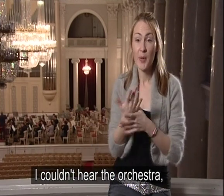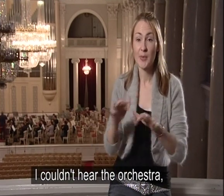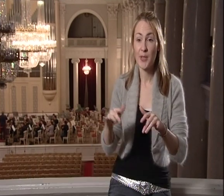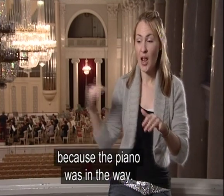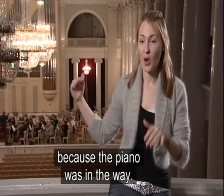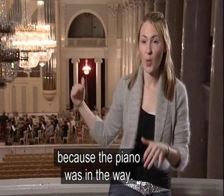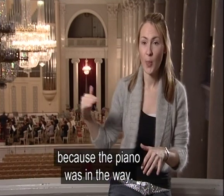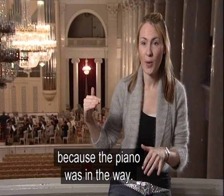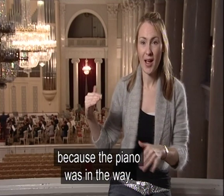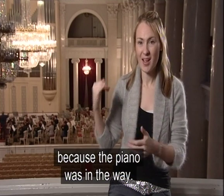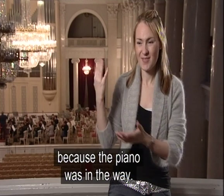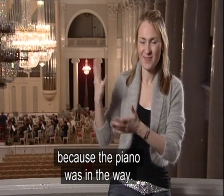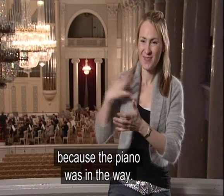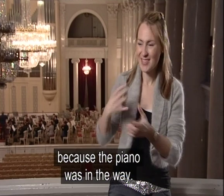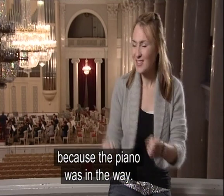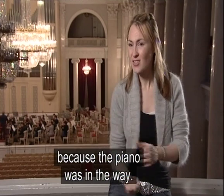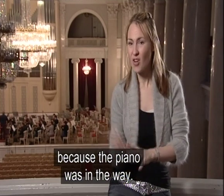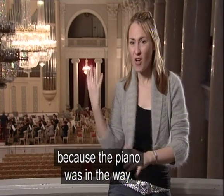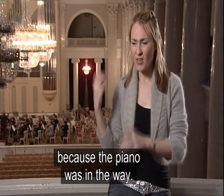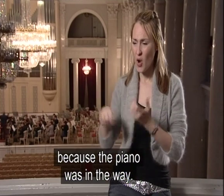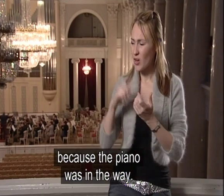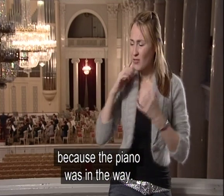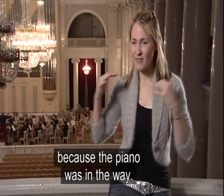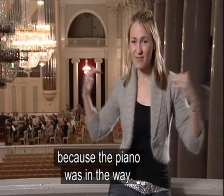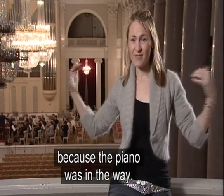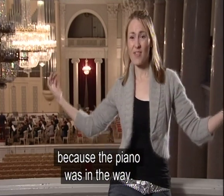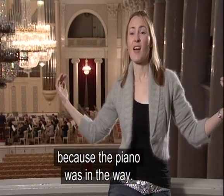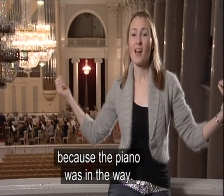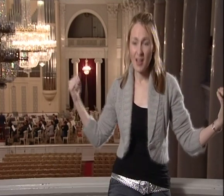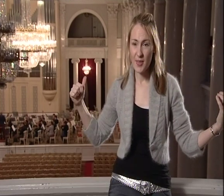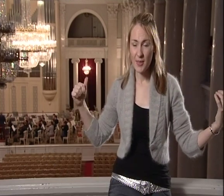couldn't hear the orchestra because piano was in the way.